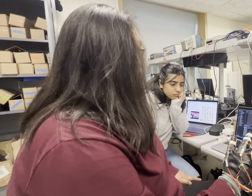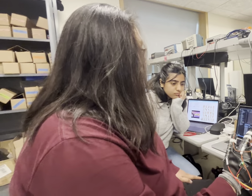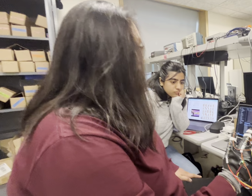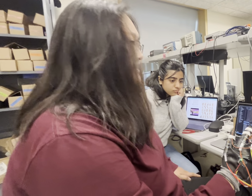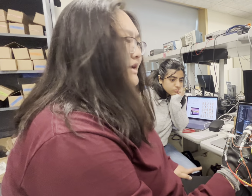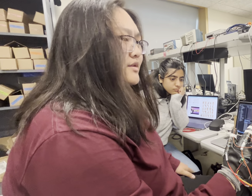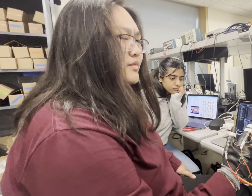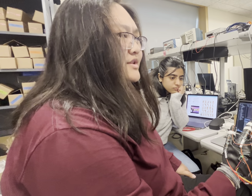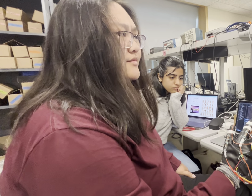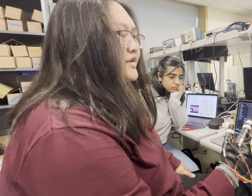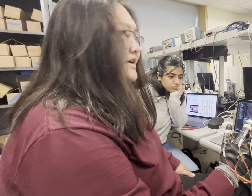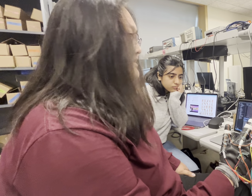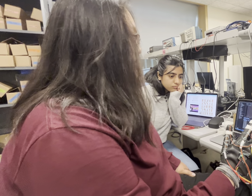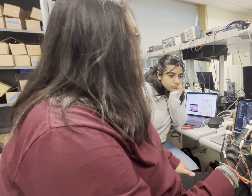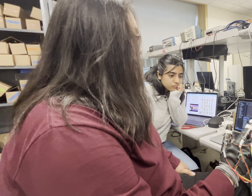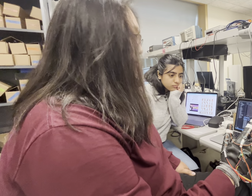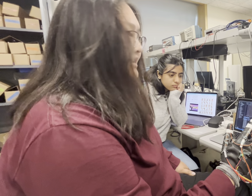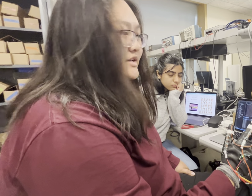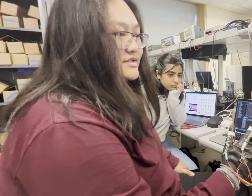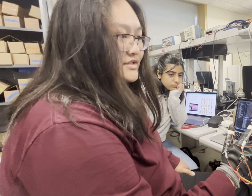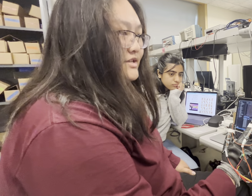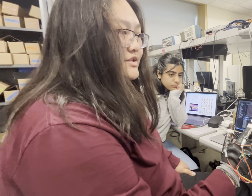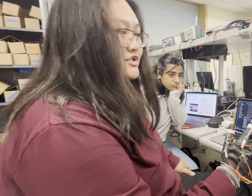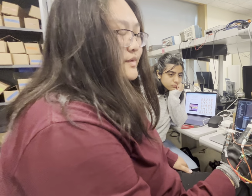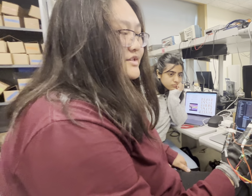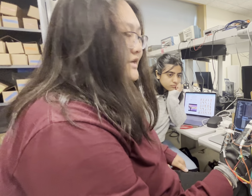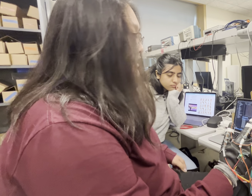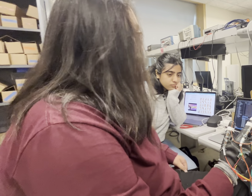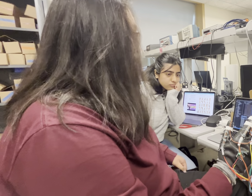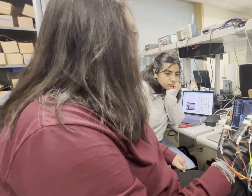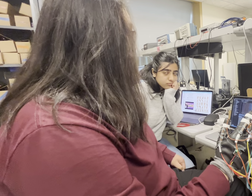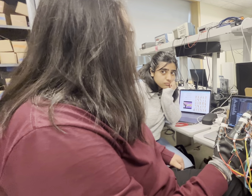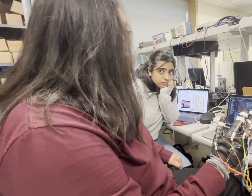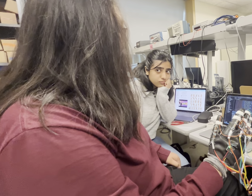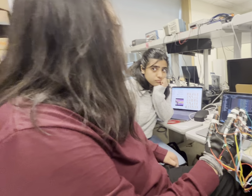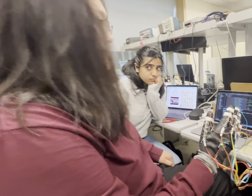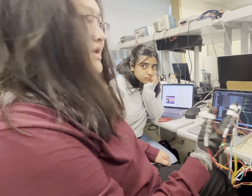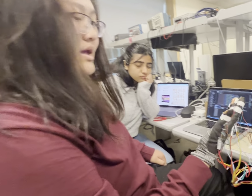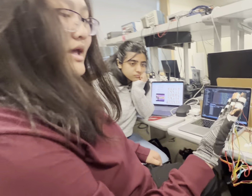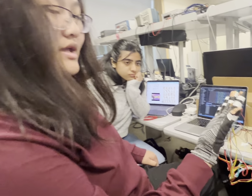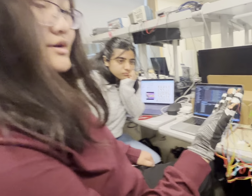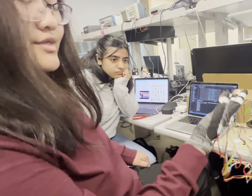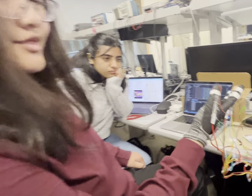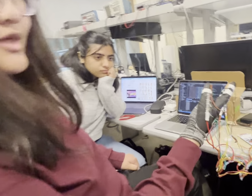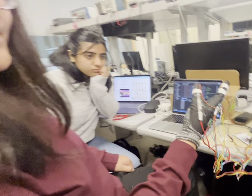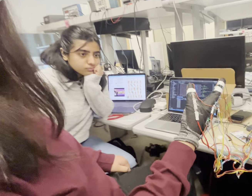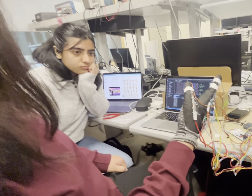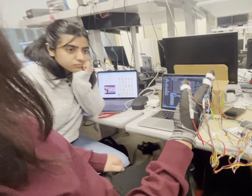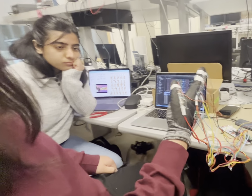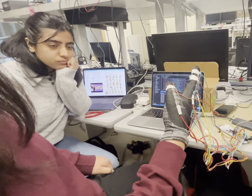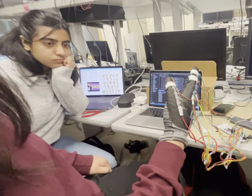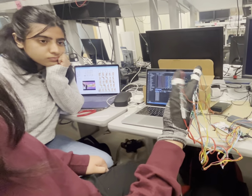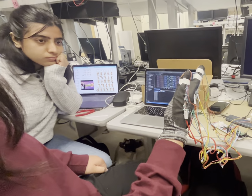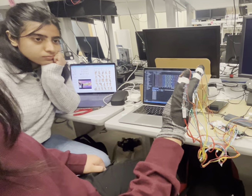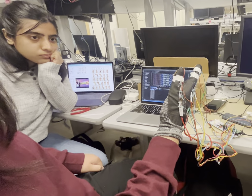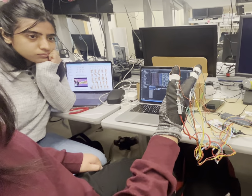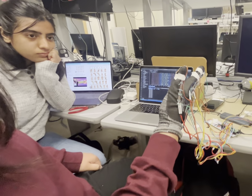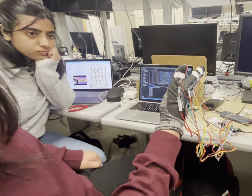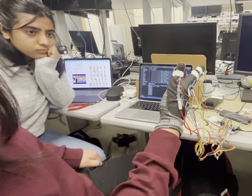we realized that it was a little inconsistent, so we decided to go with thresholding. And the thumb has like 2 modes where it's like straight